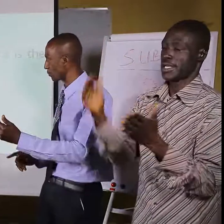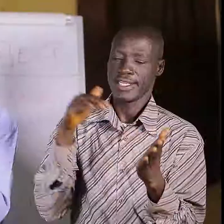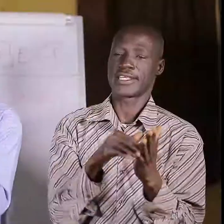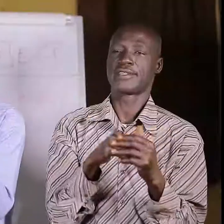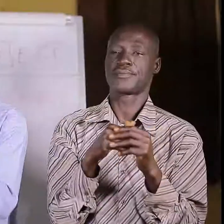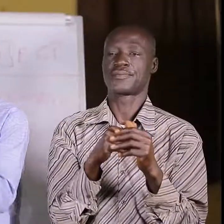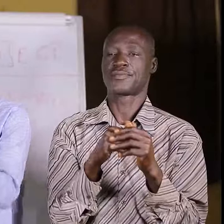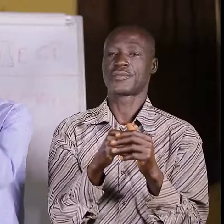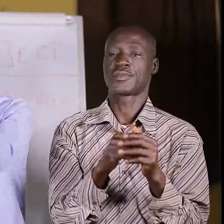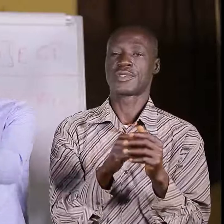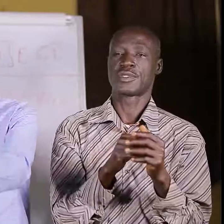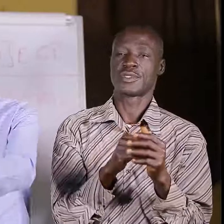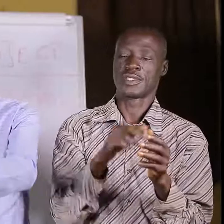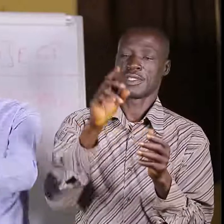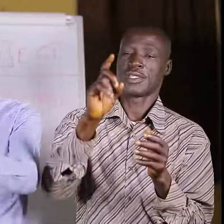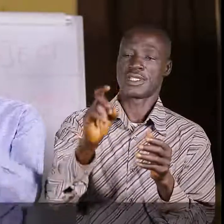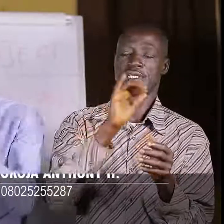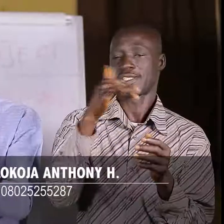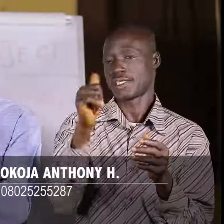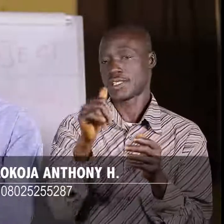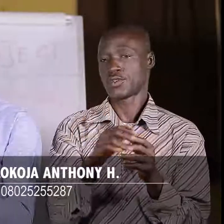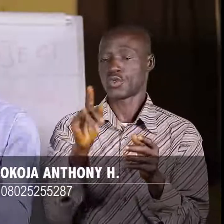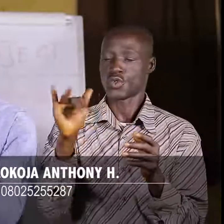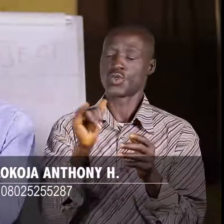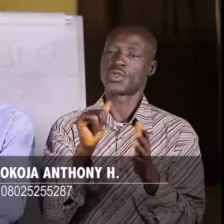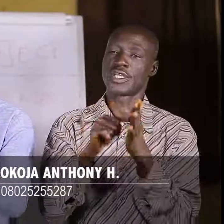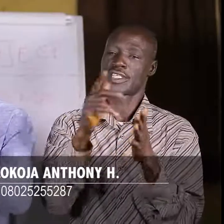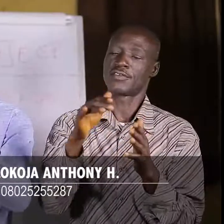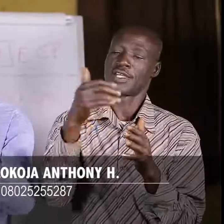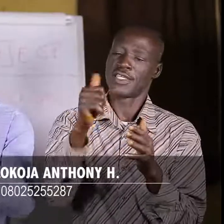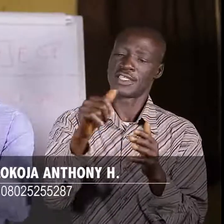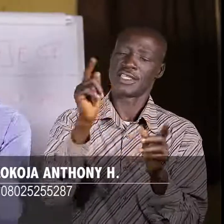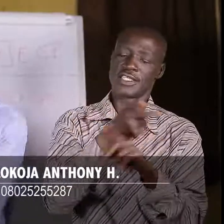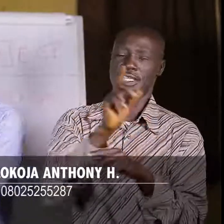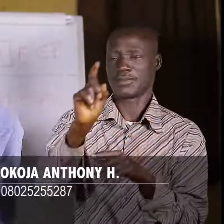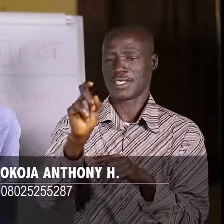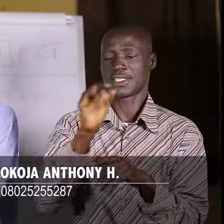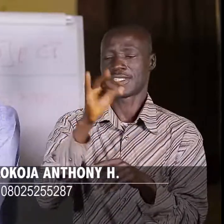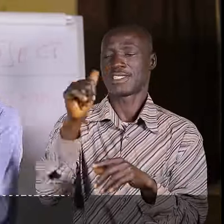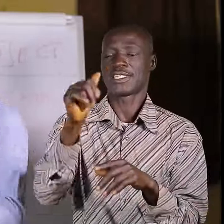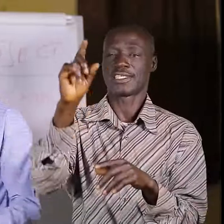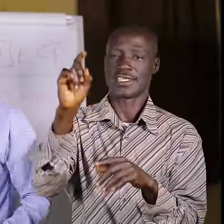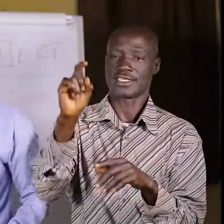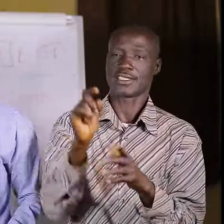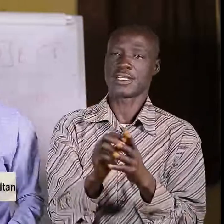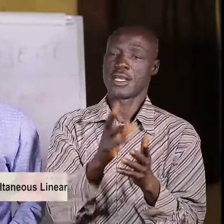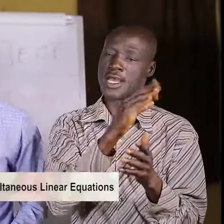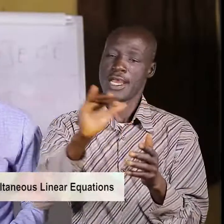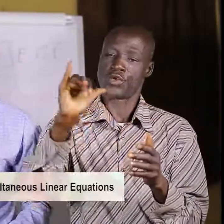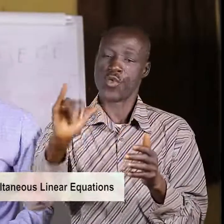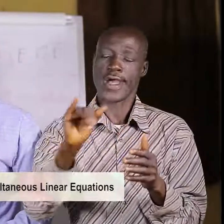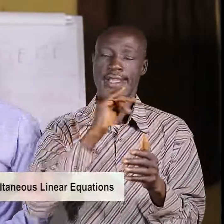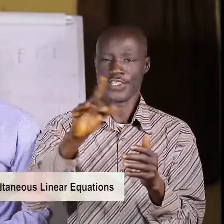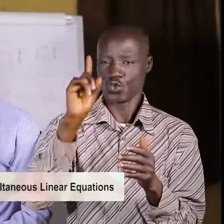again. X is the tens digit. So that gives 10 times x, which is 10x. And y is